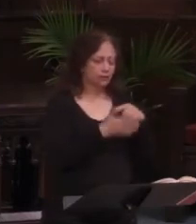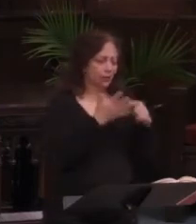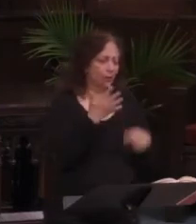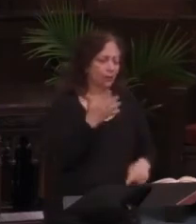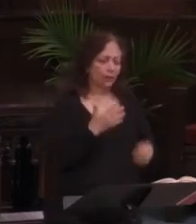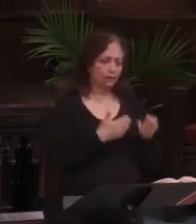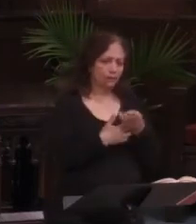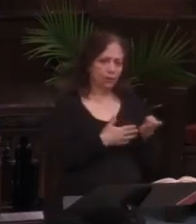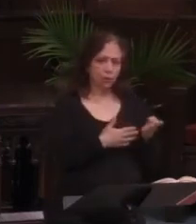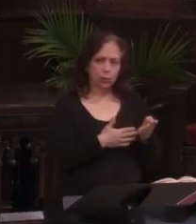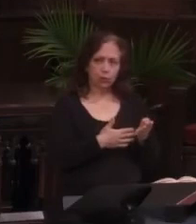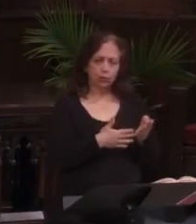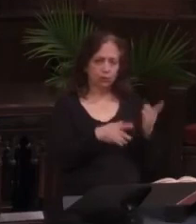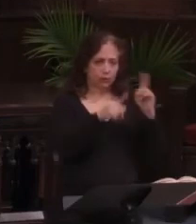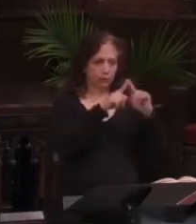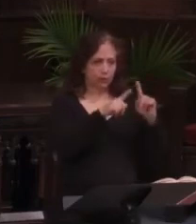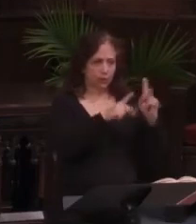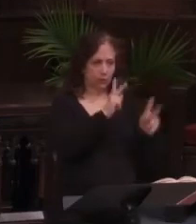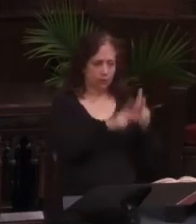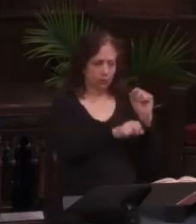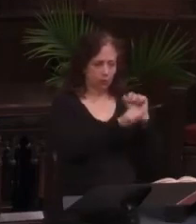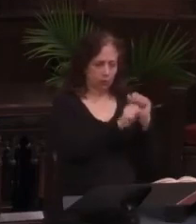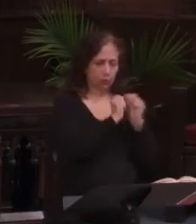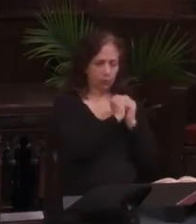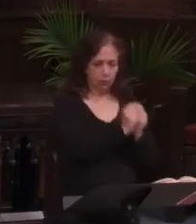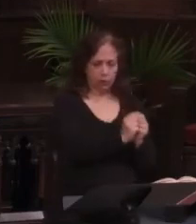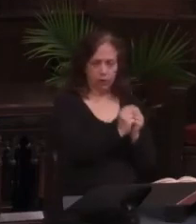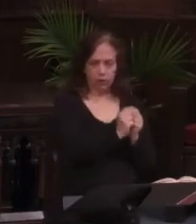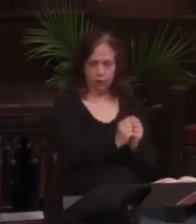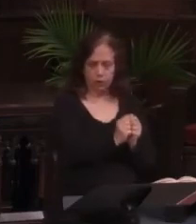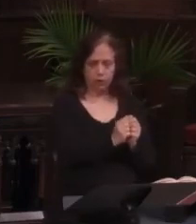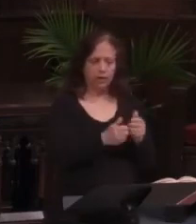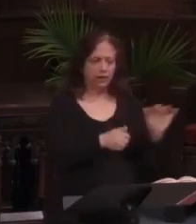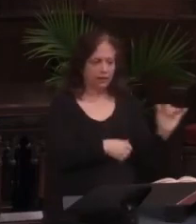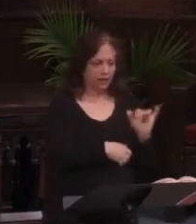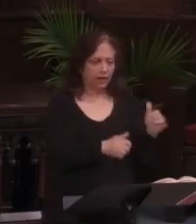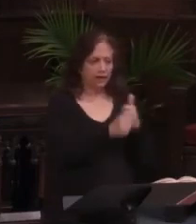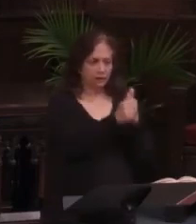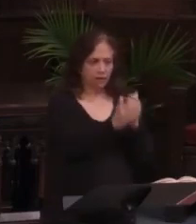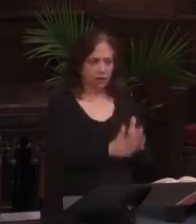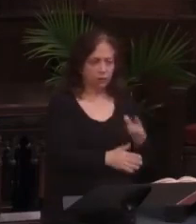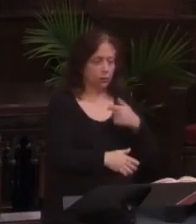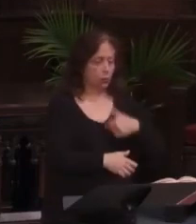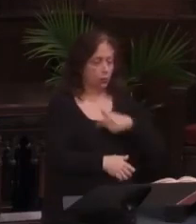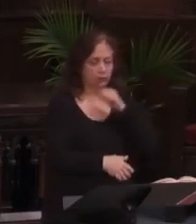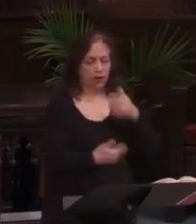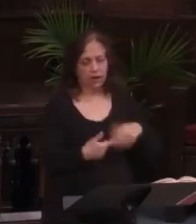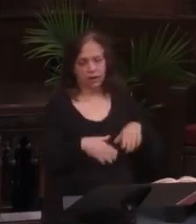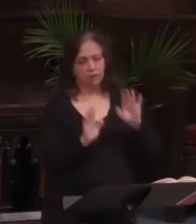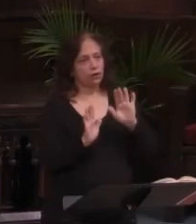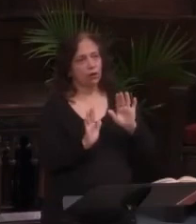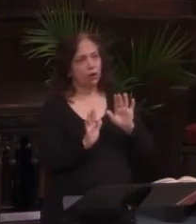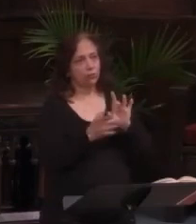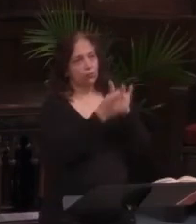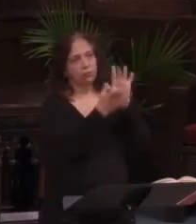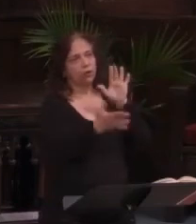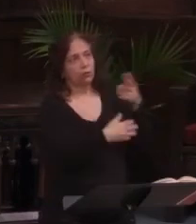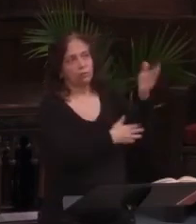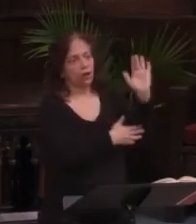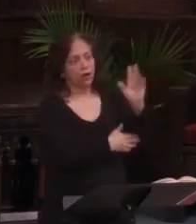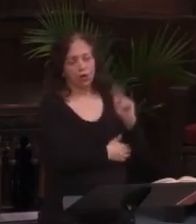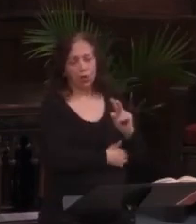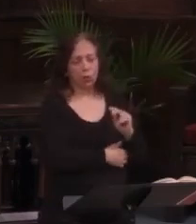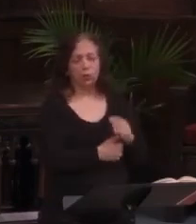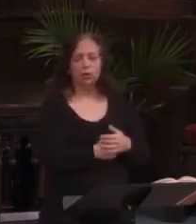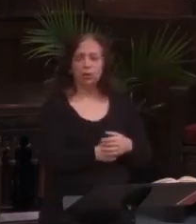the many groups we work alongside. Like the disciples, we have not given up on God.